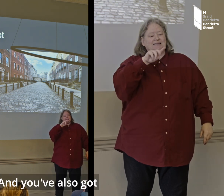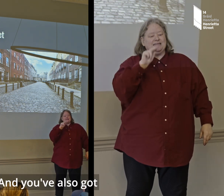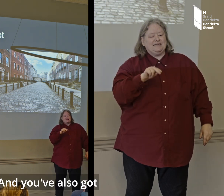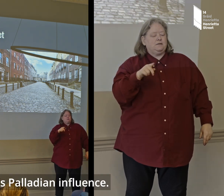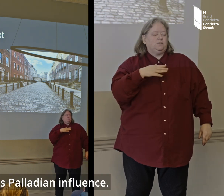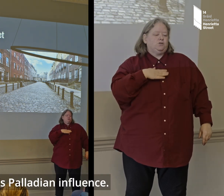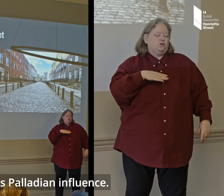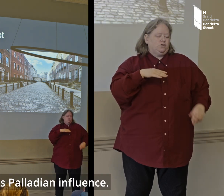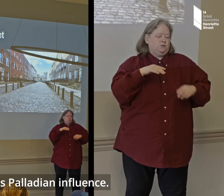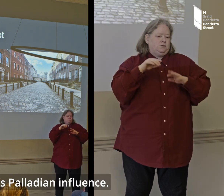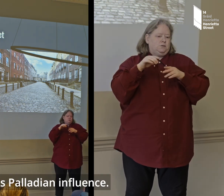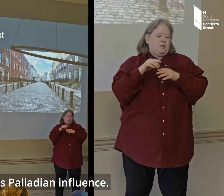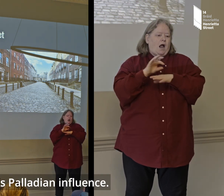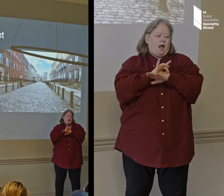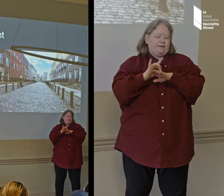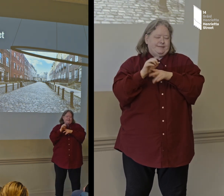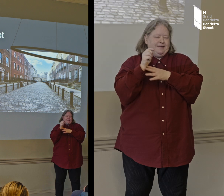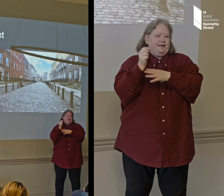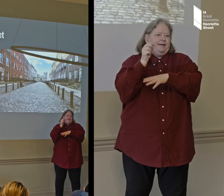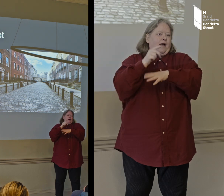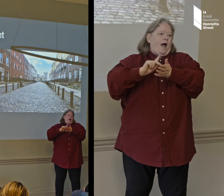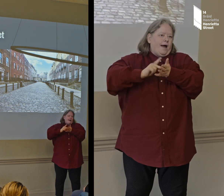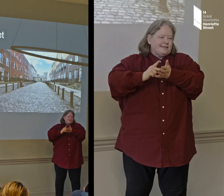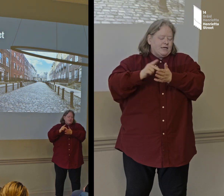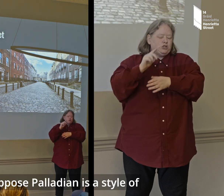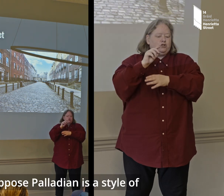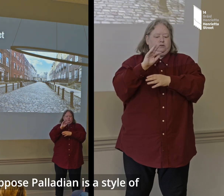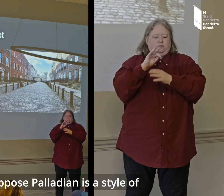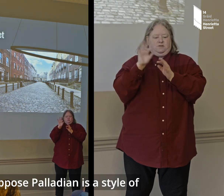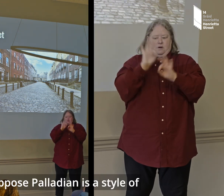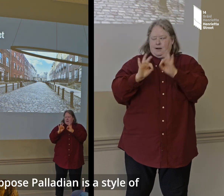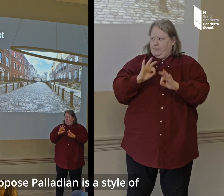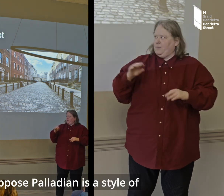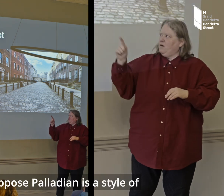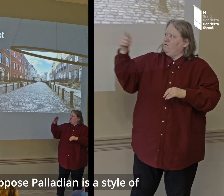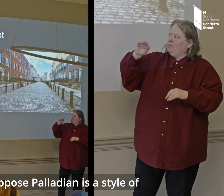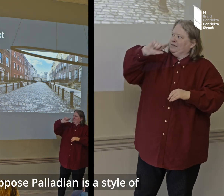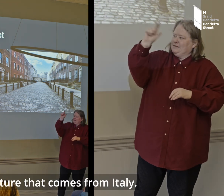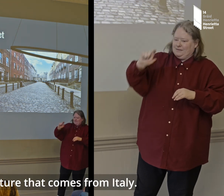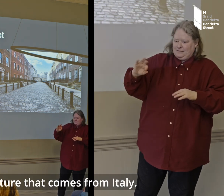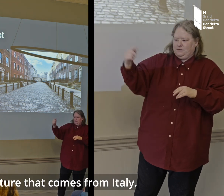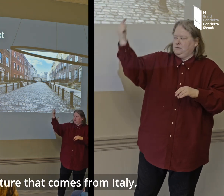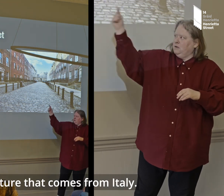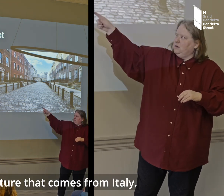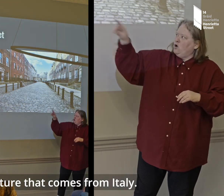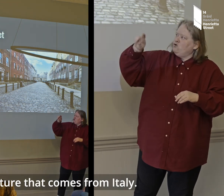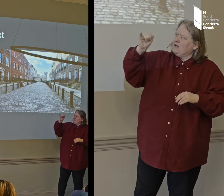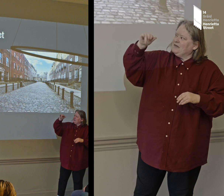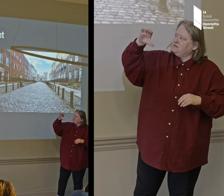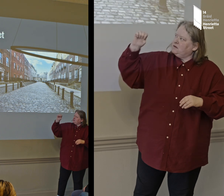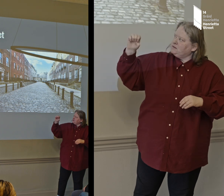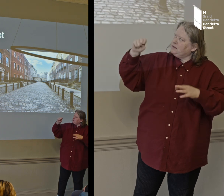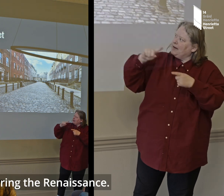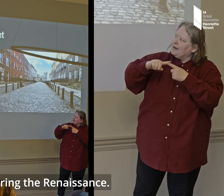And you've also got this Palladian influence. And I suppose Palladian is a style of architecture that comes from